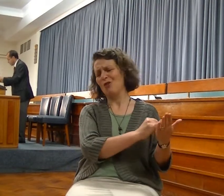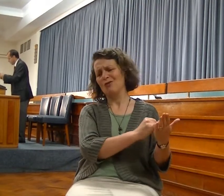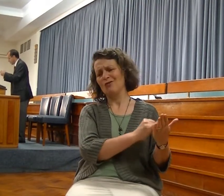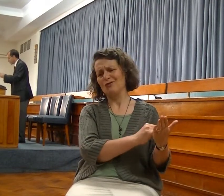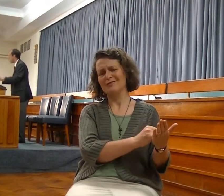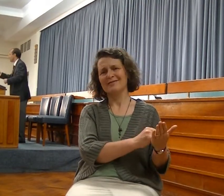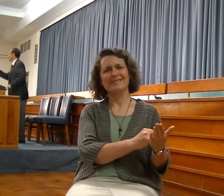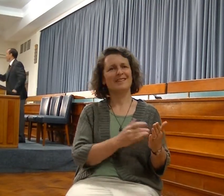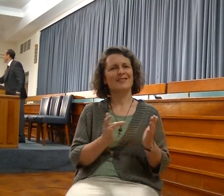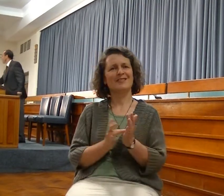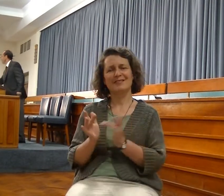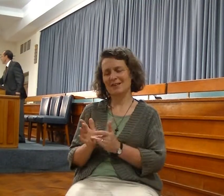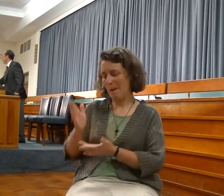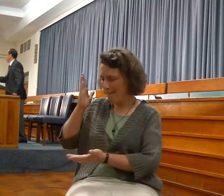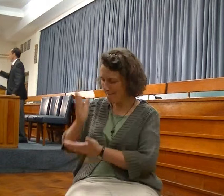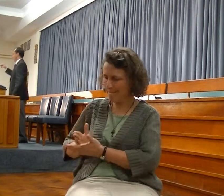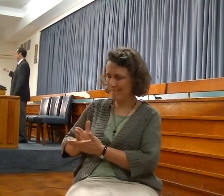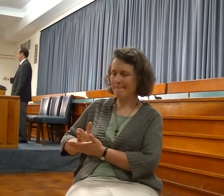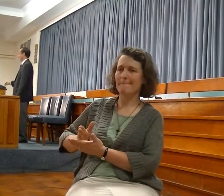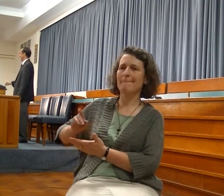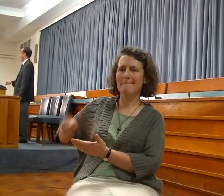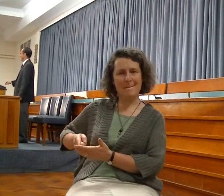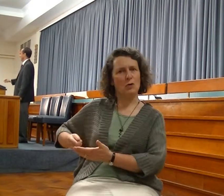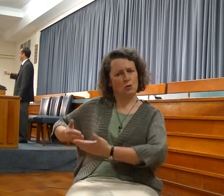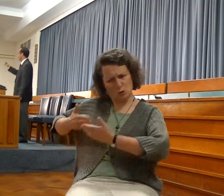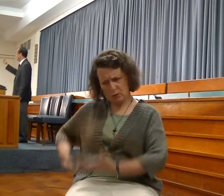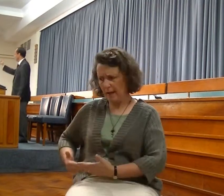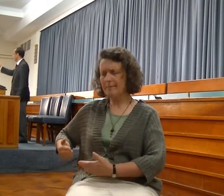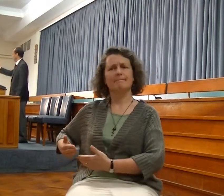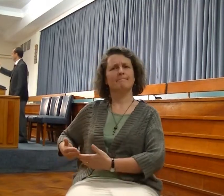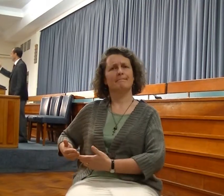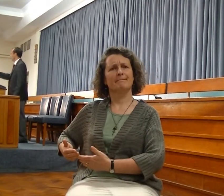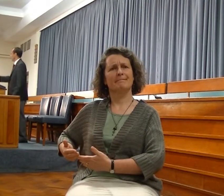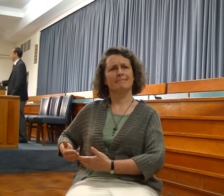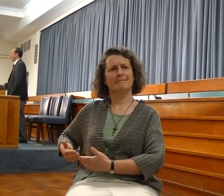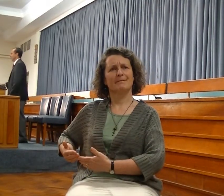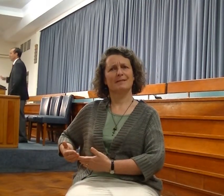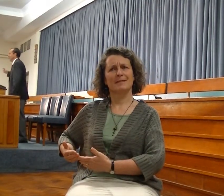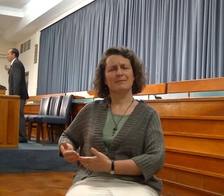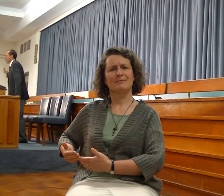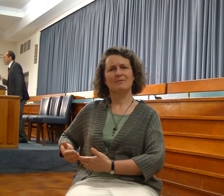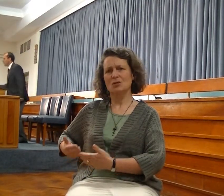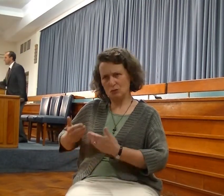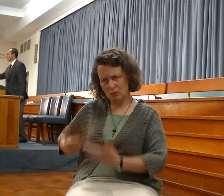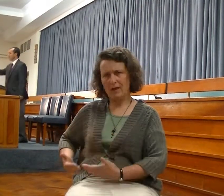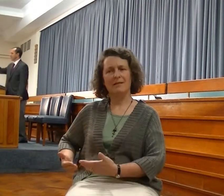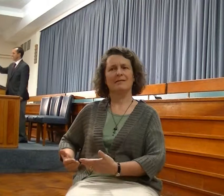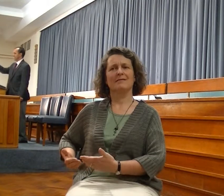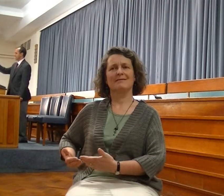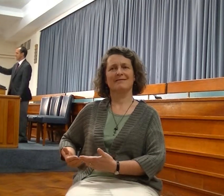here, verily I say unto thee, comma, today. Not tomorrow, but today.